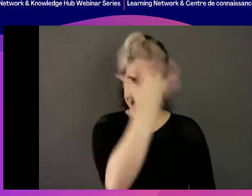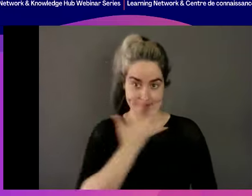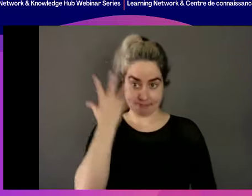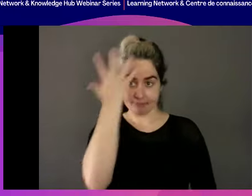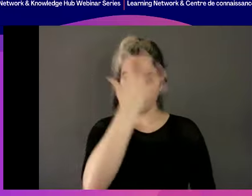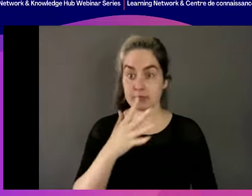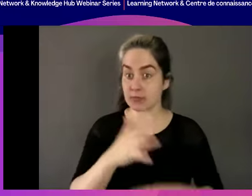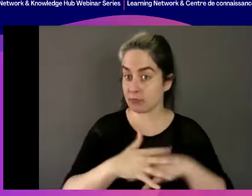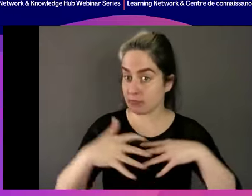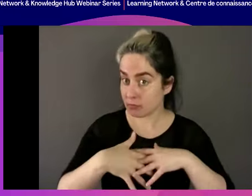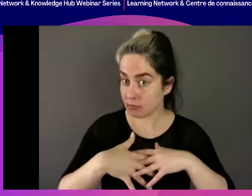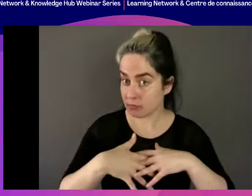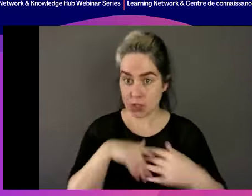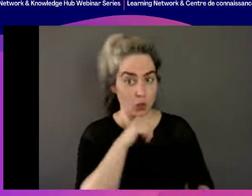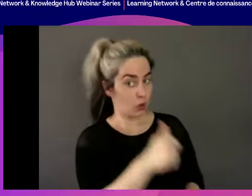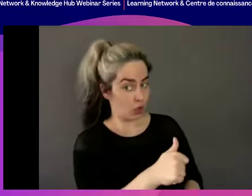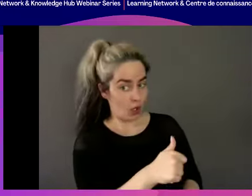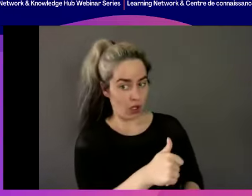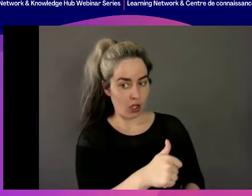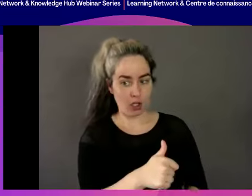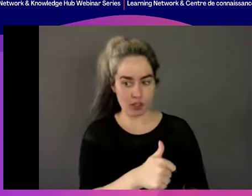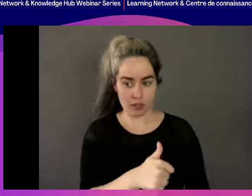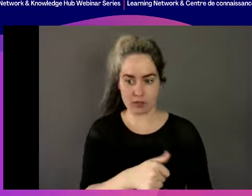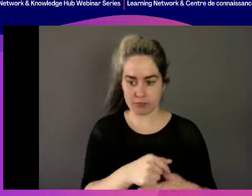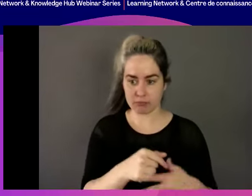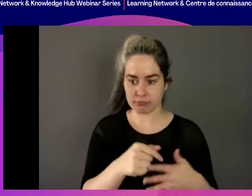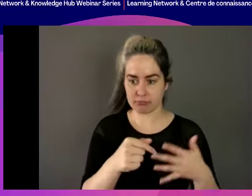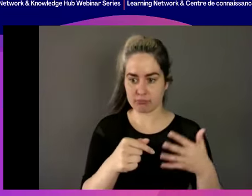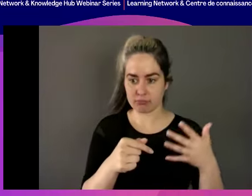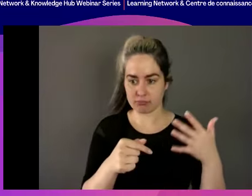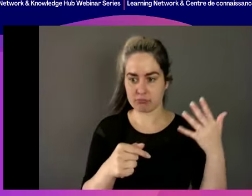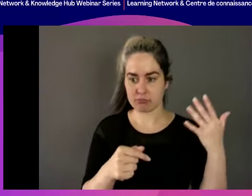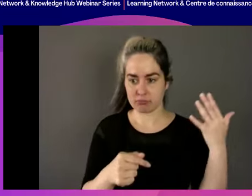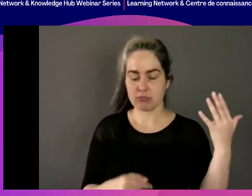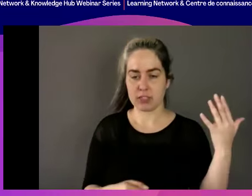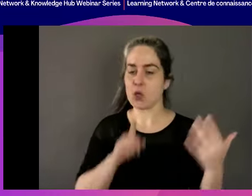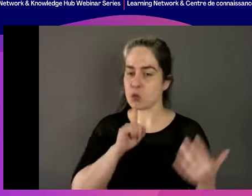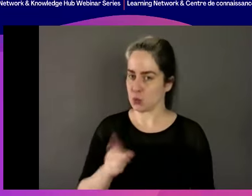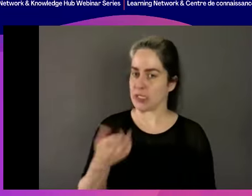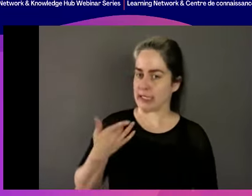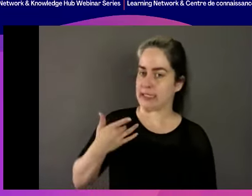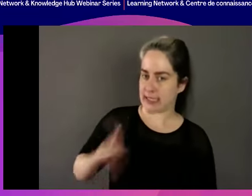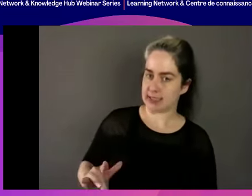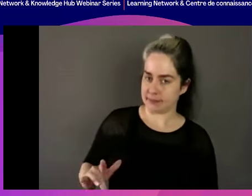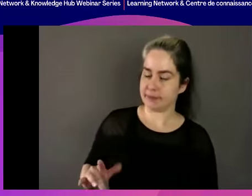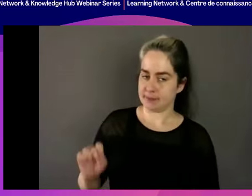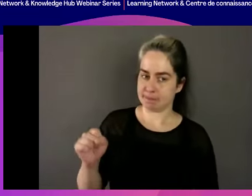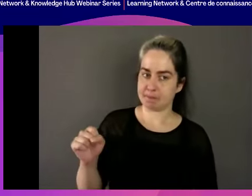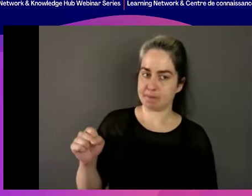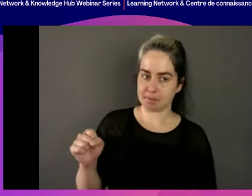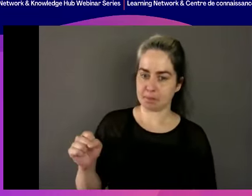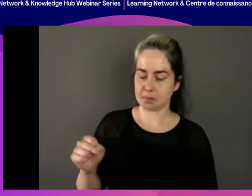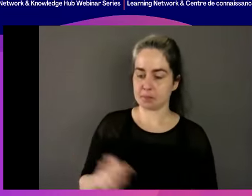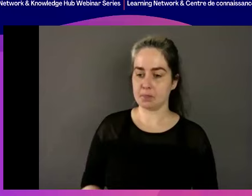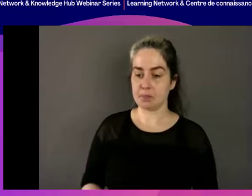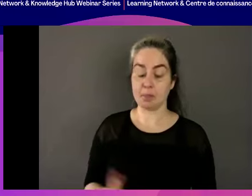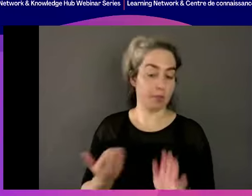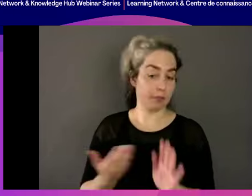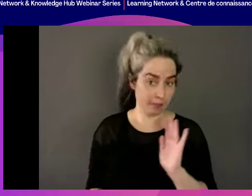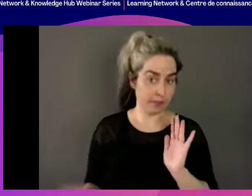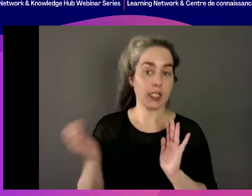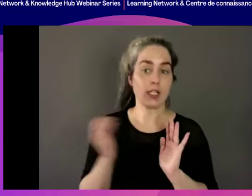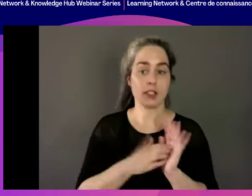not? All of these things is very sensitive. And again, framing it, I